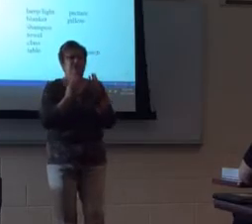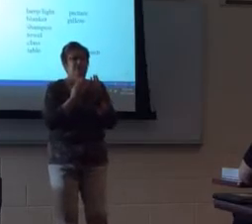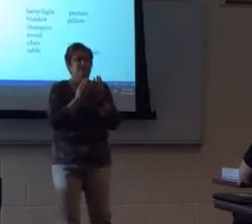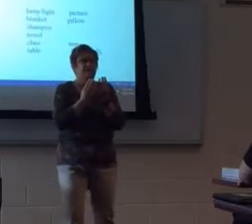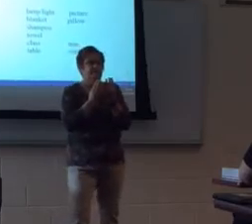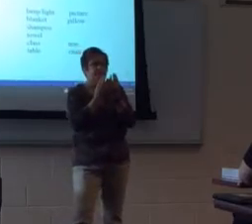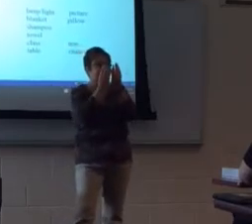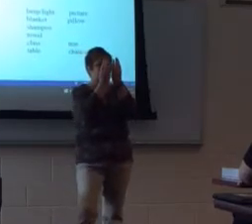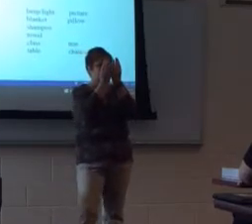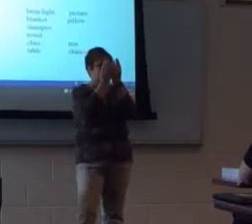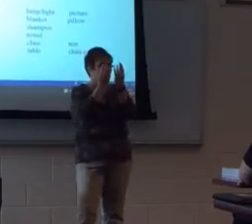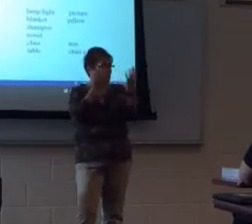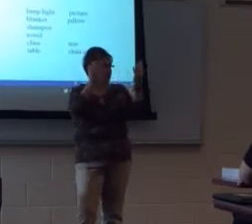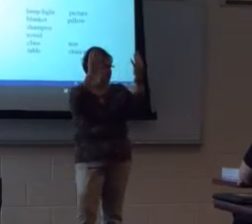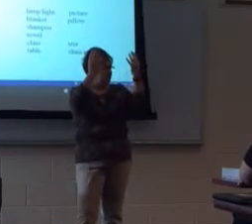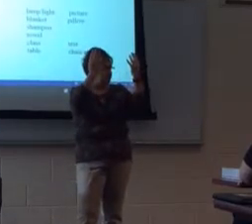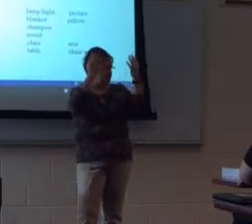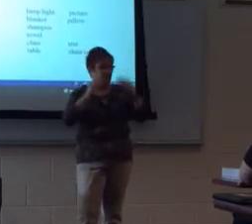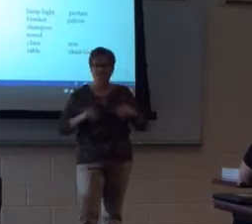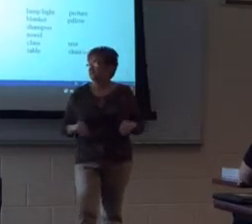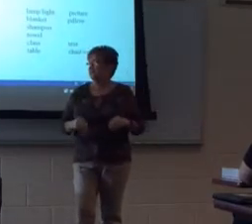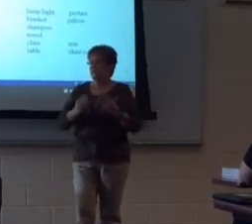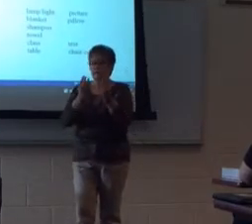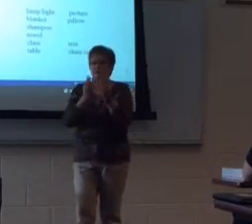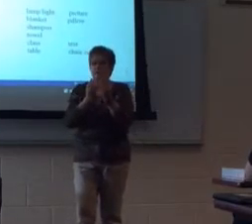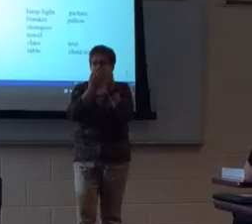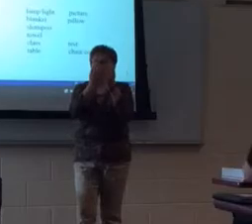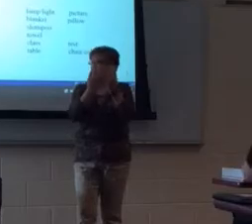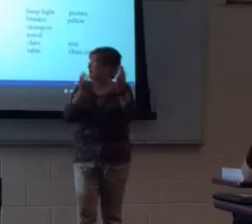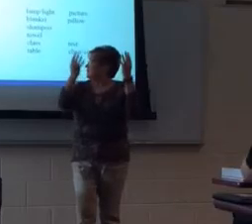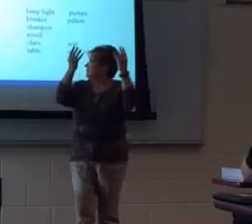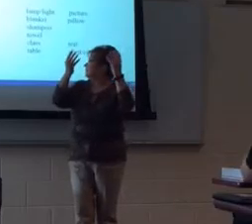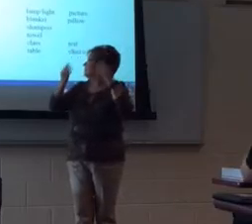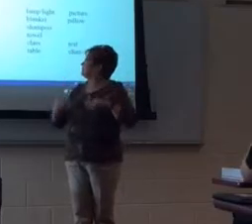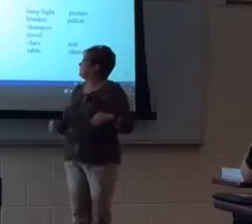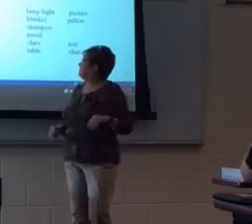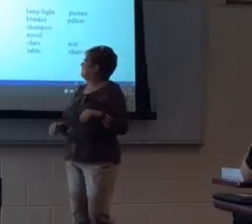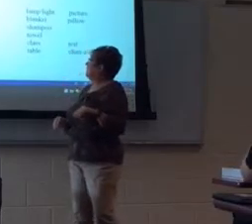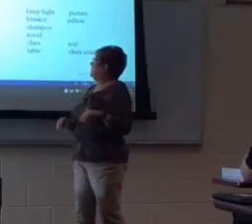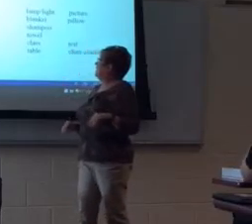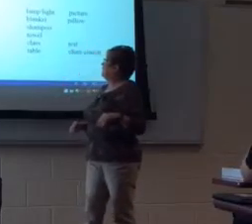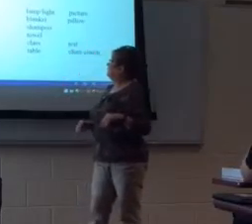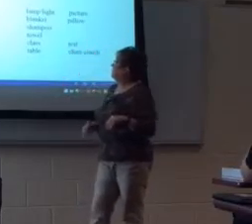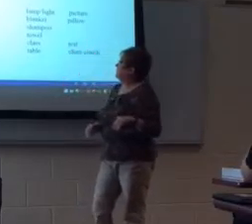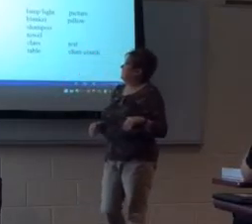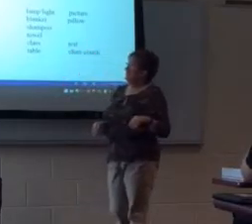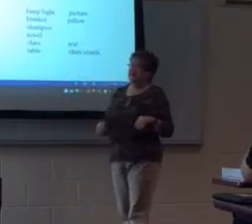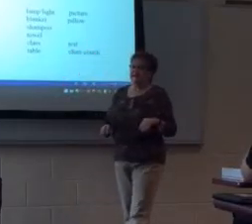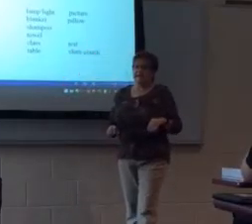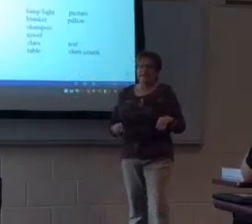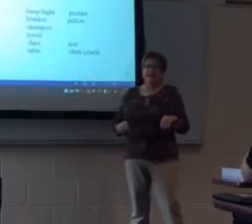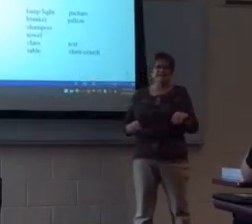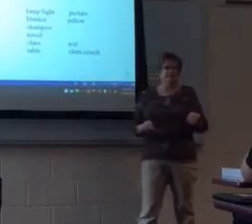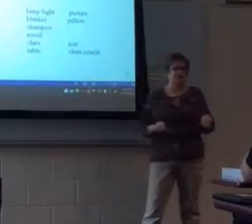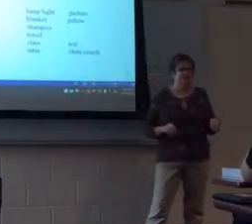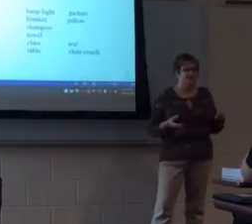the same, just up and out for Hanukkah. All right. Easter.